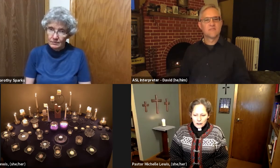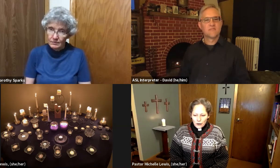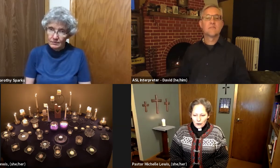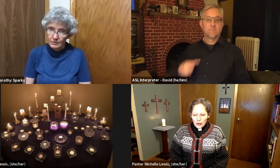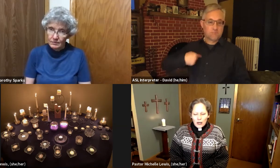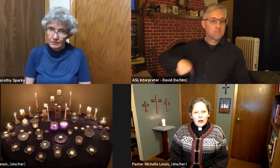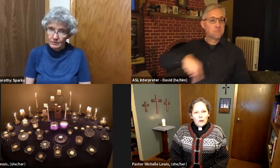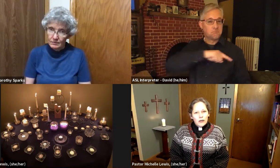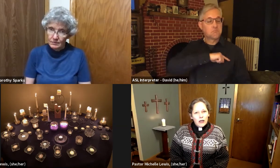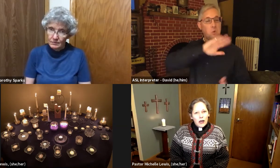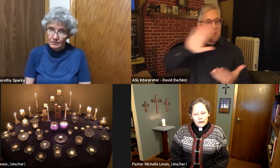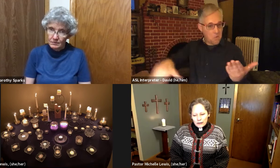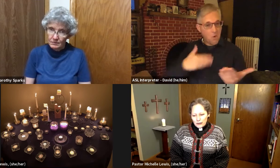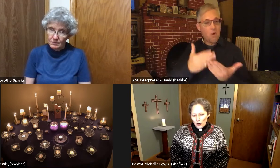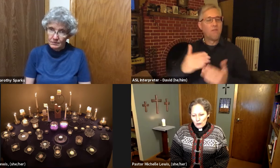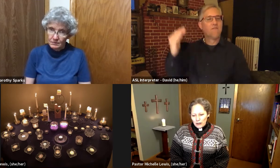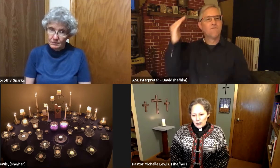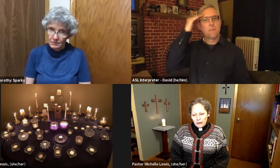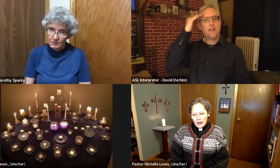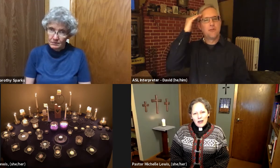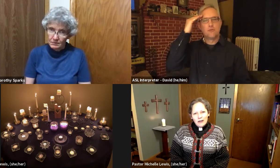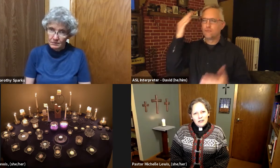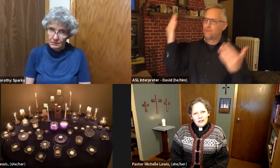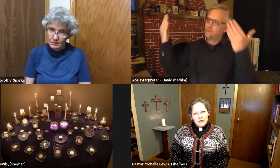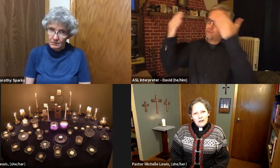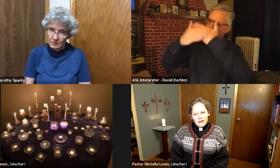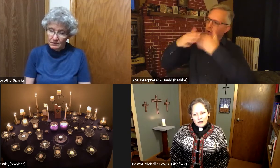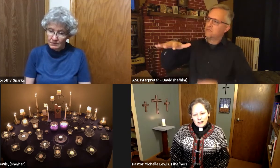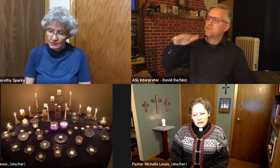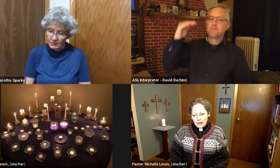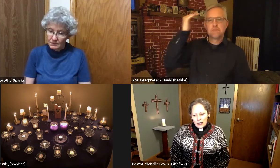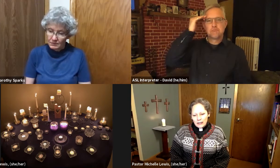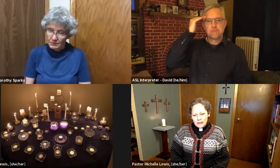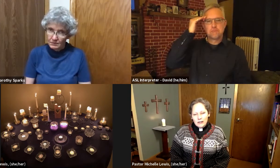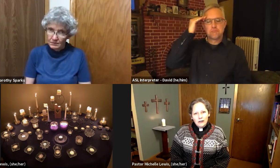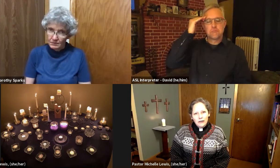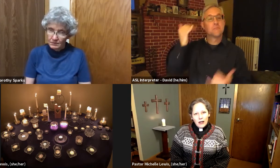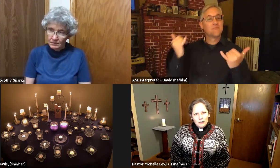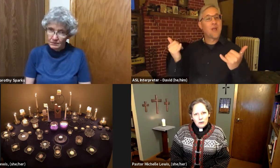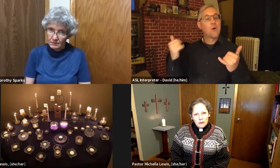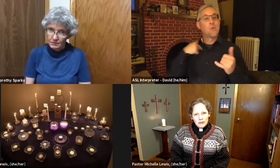And so we gather to open our lives to